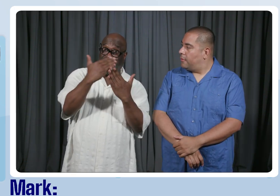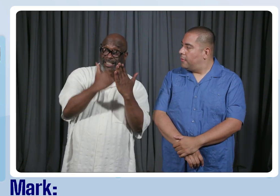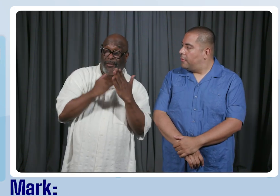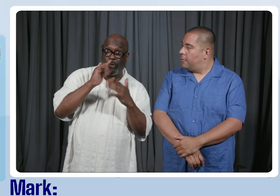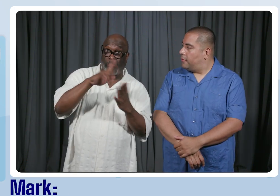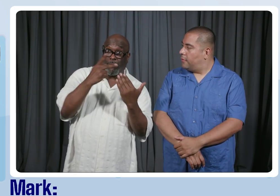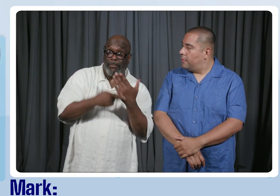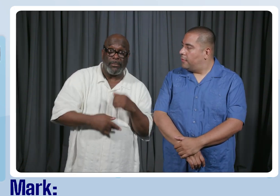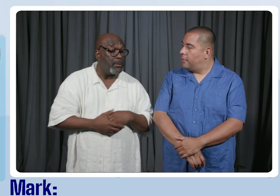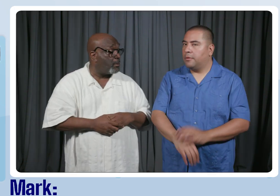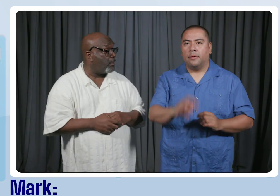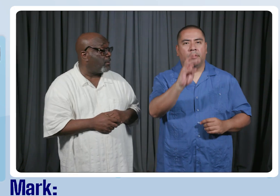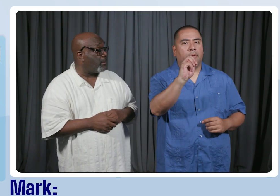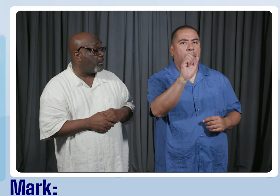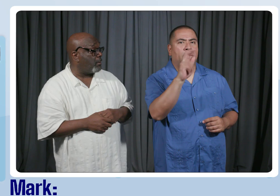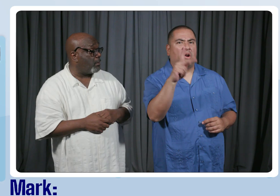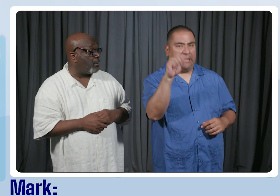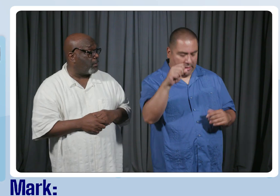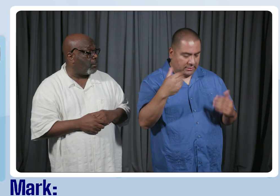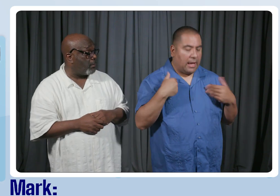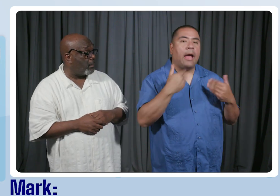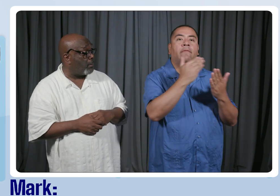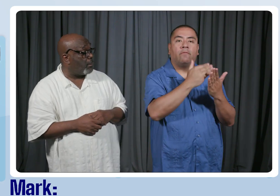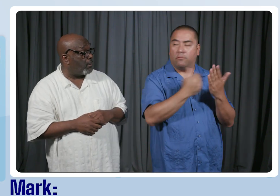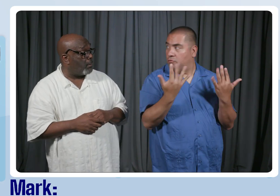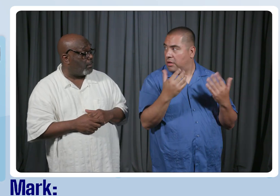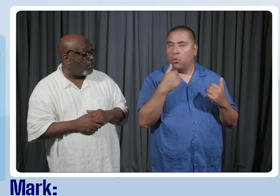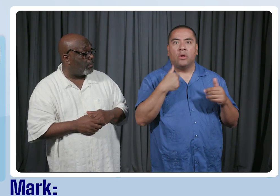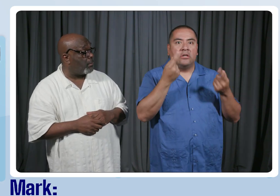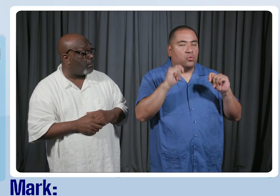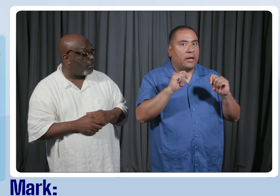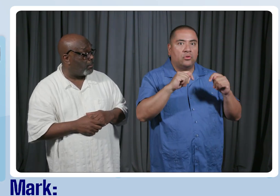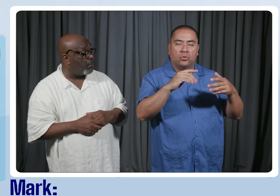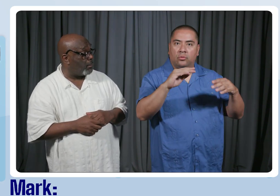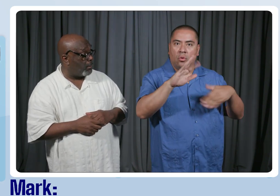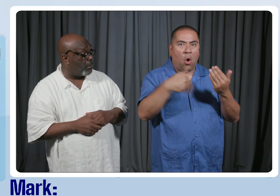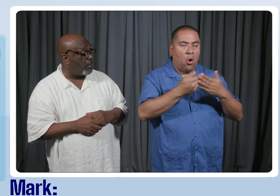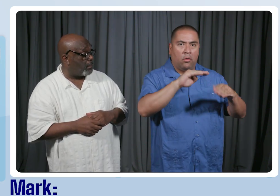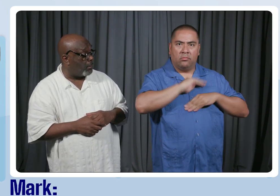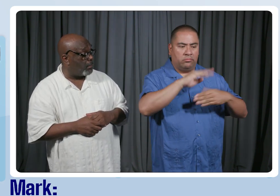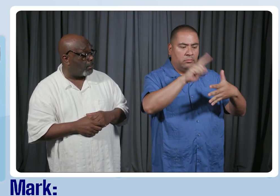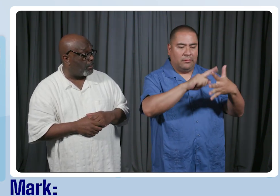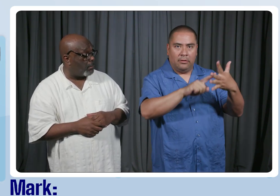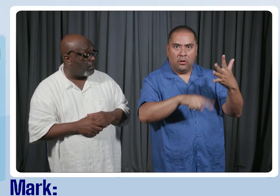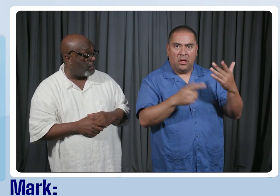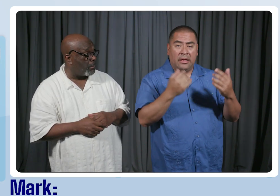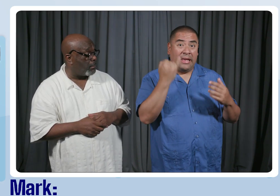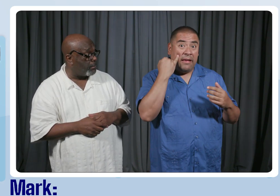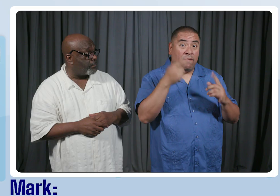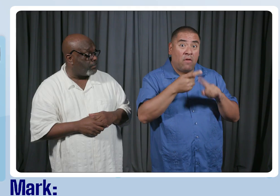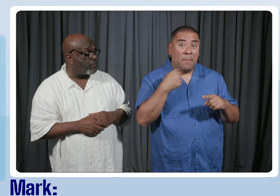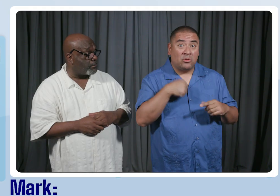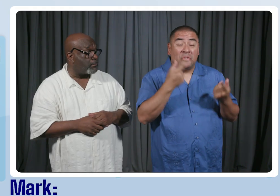There is currently a wait list. We make every effort, though, to reach all of our clients. At the very least, you're going to hear from us. You're going to